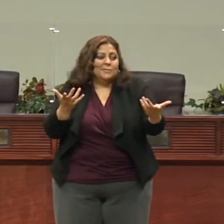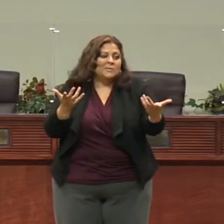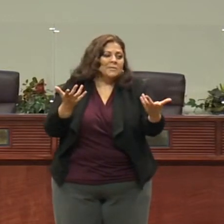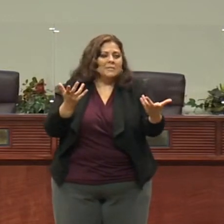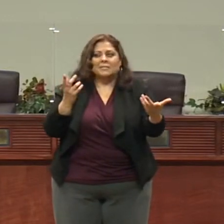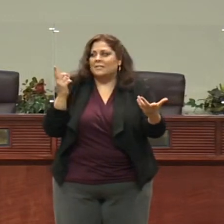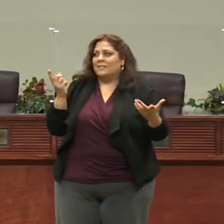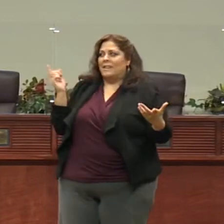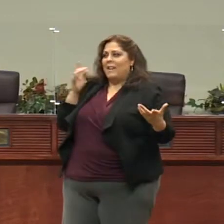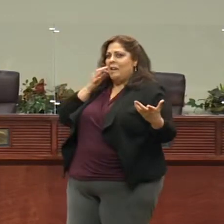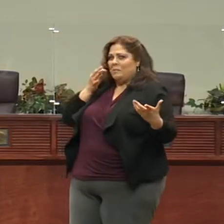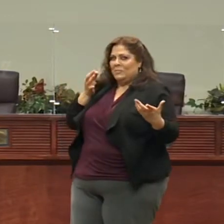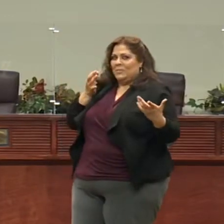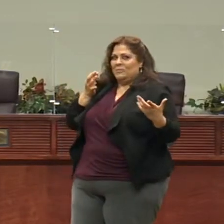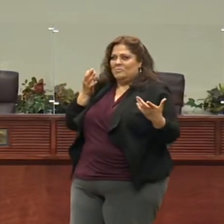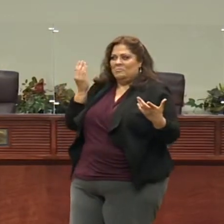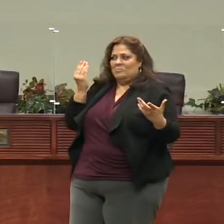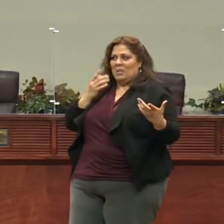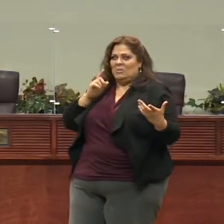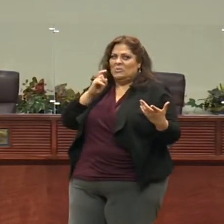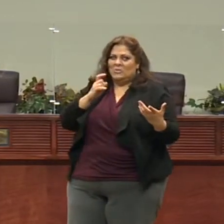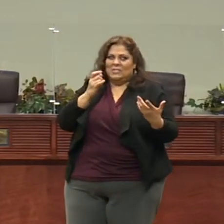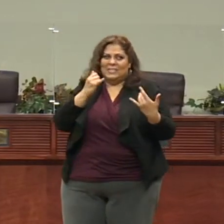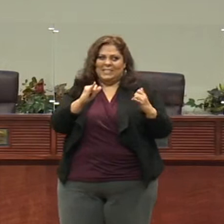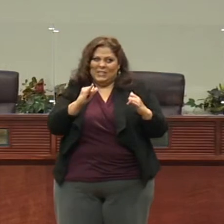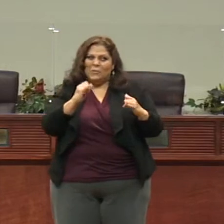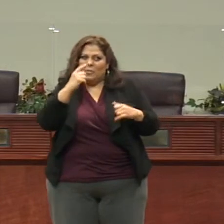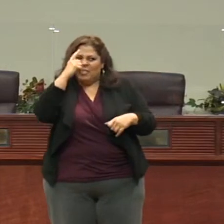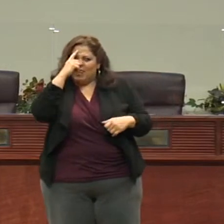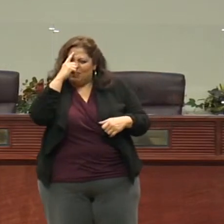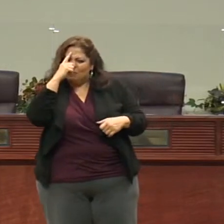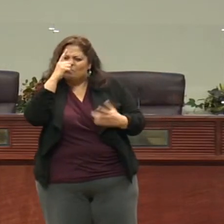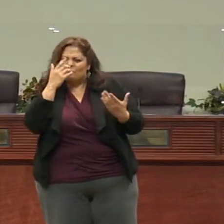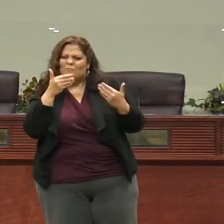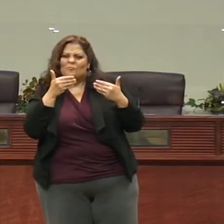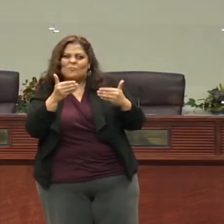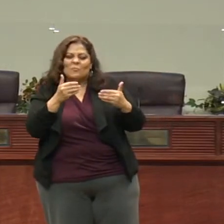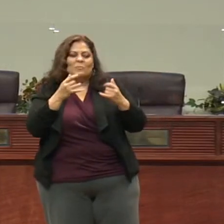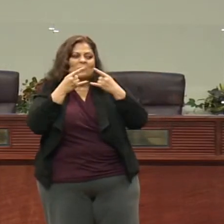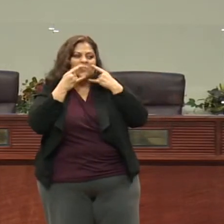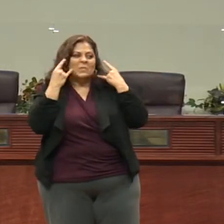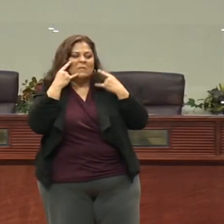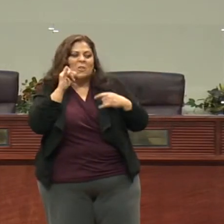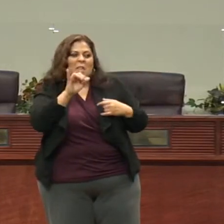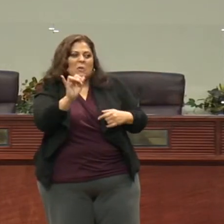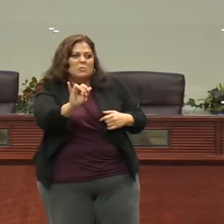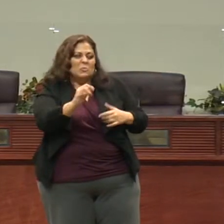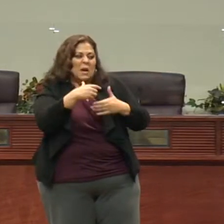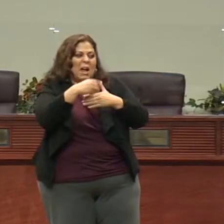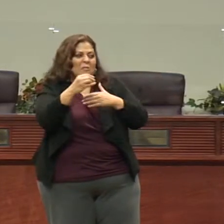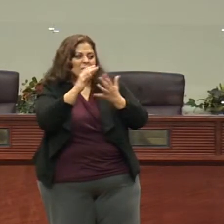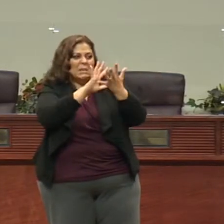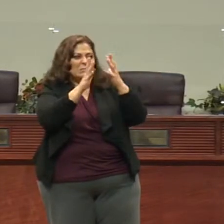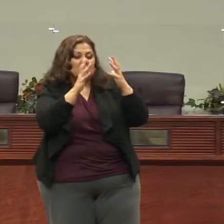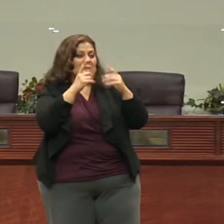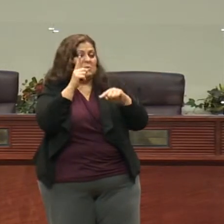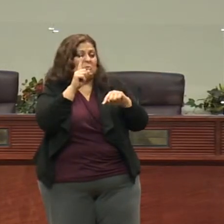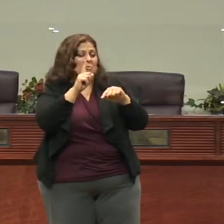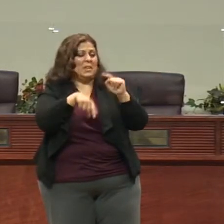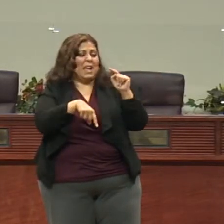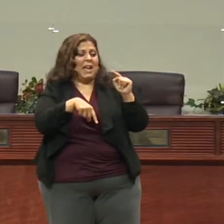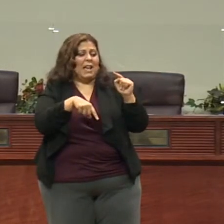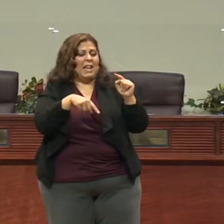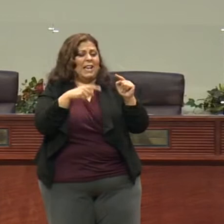that you should consider wearing a facial covering even in those circumstances, because you really cannot